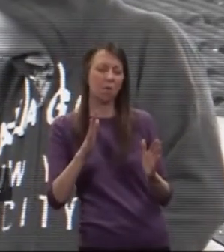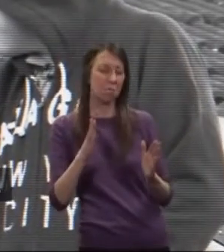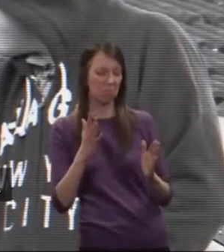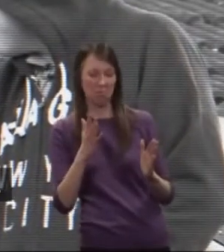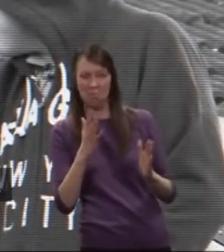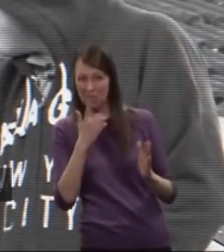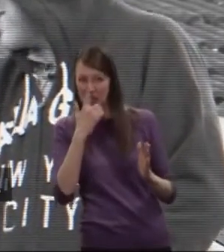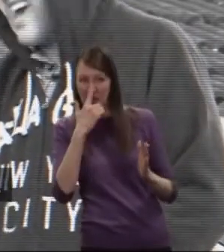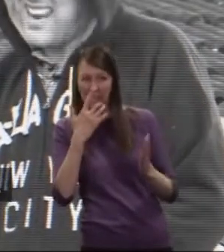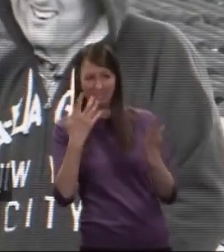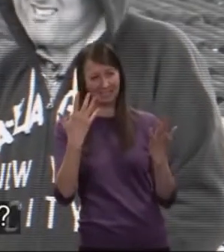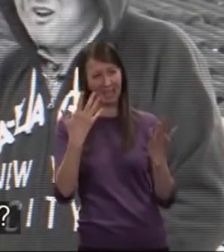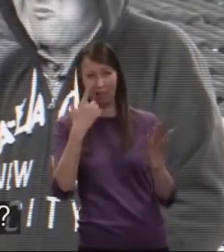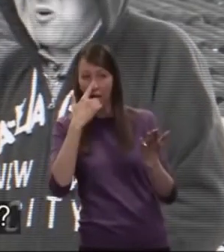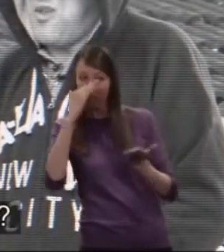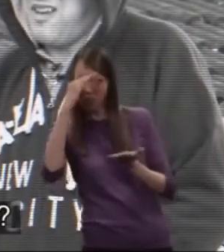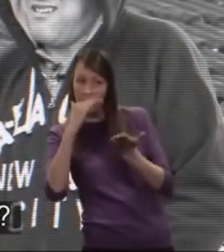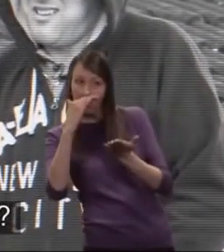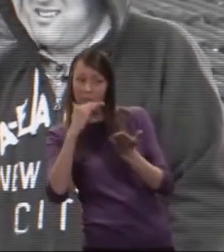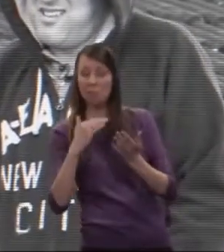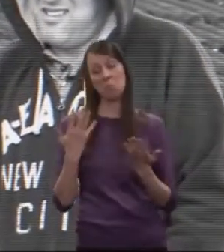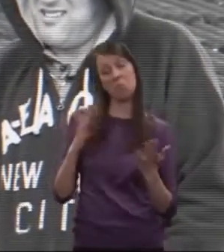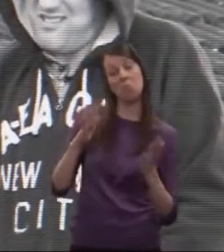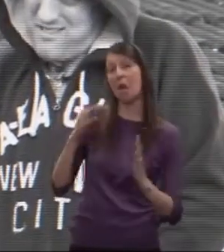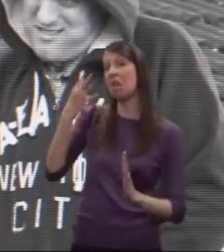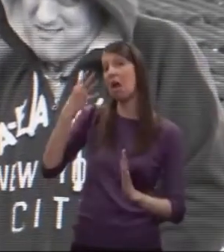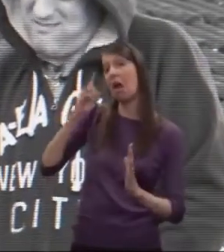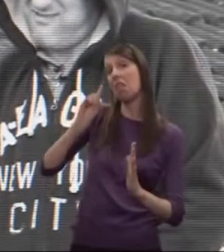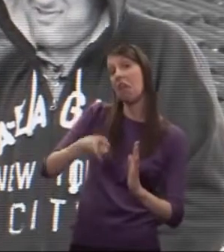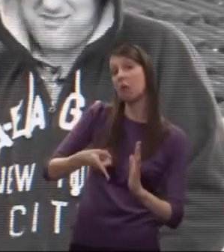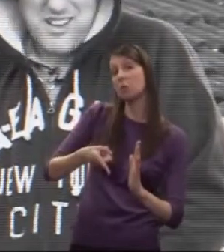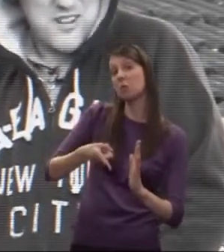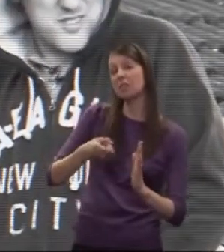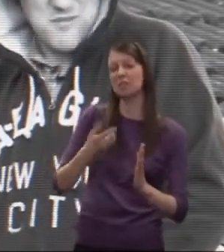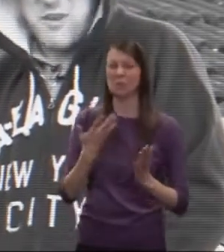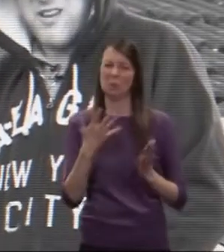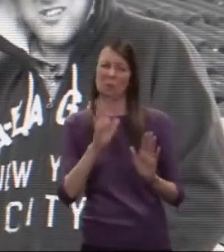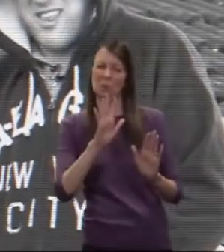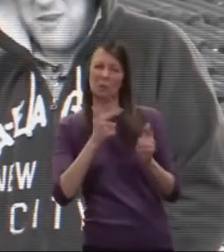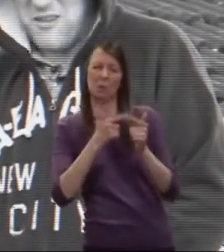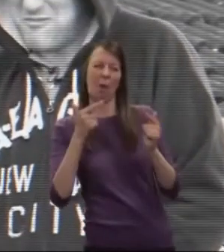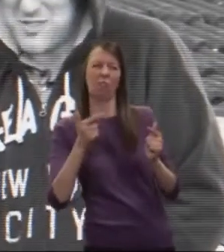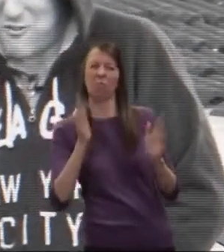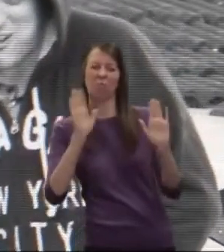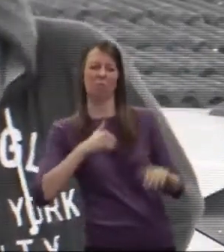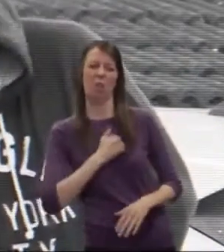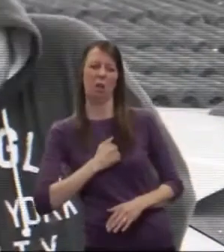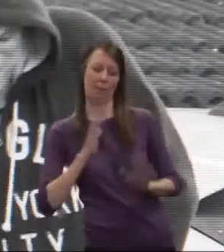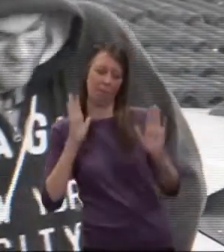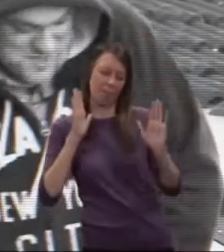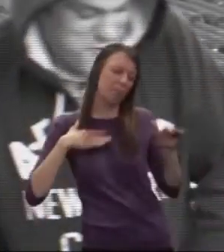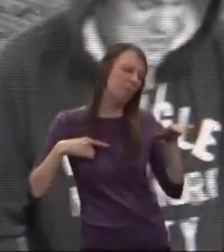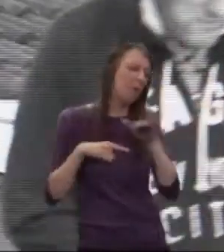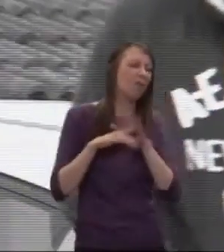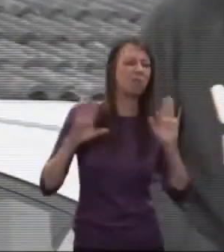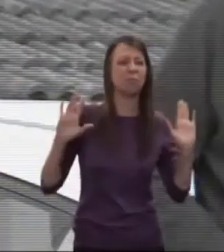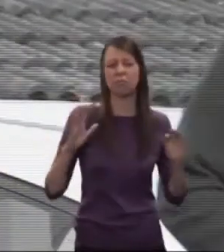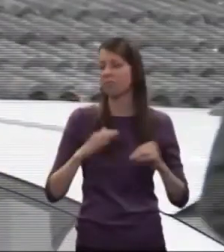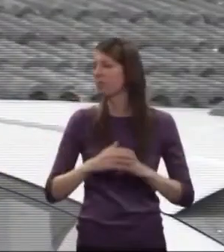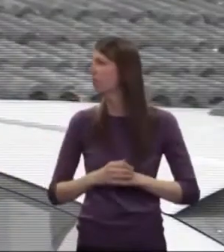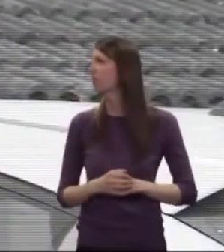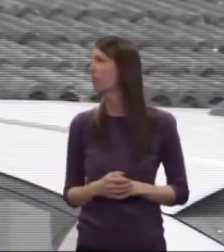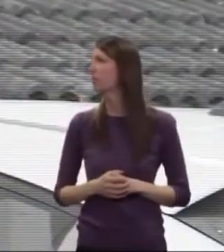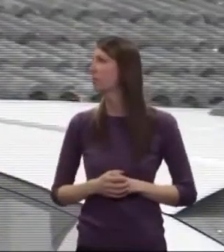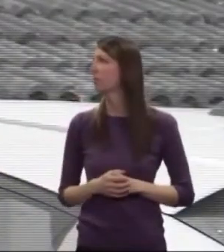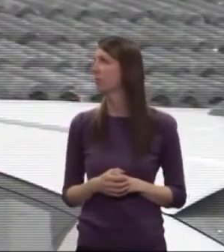enough, alright. With 10, you can't work on that? Or maybe 9. Oh, that's a bit much, I think, mate. Sorry. No,